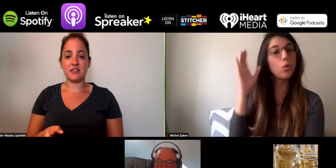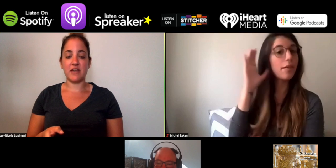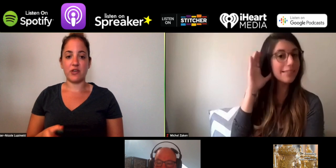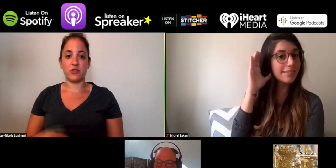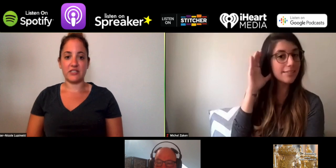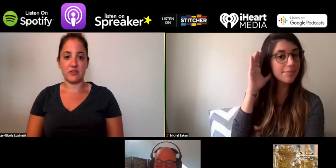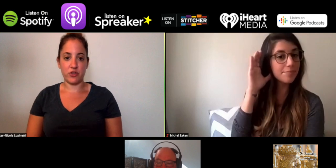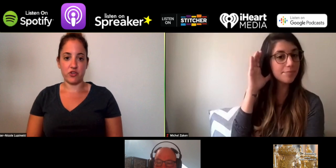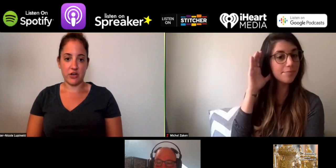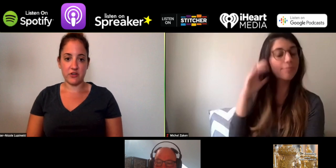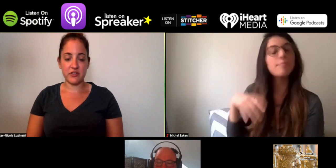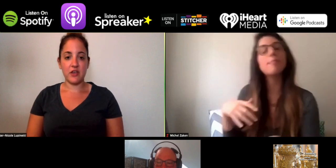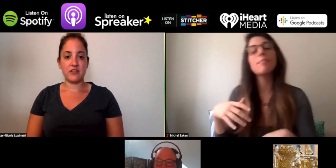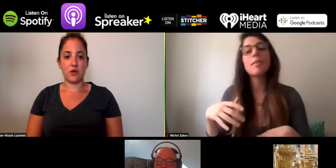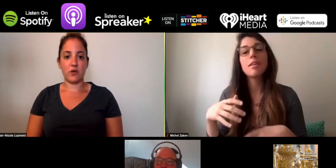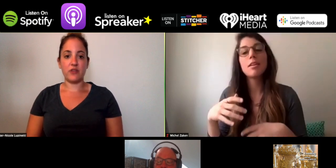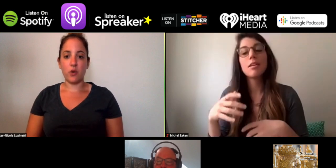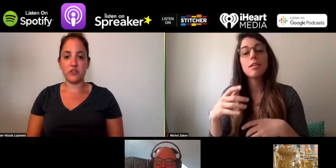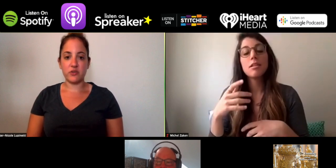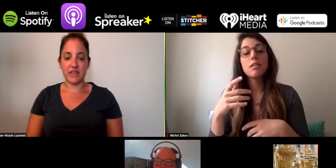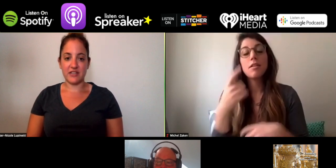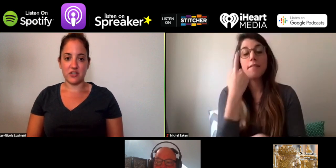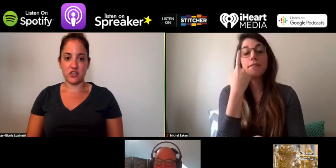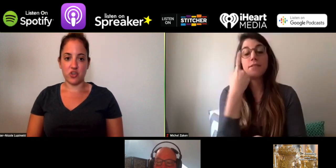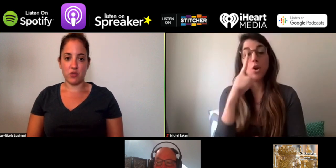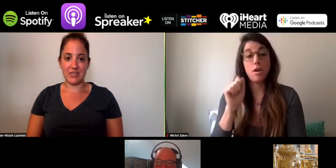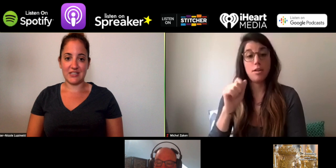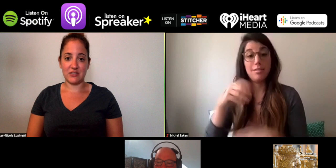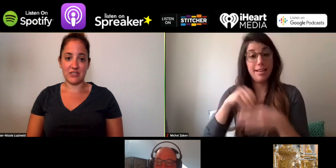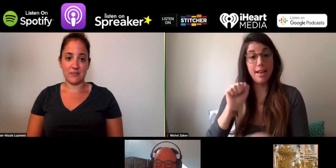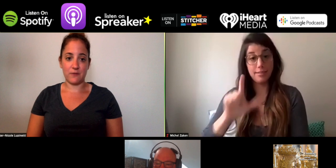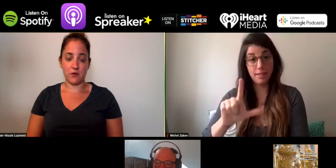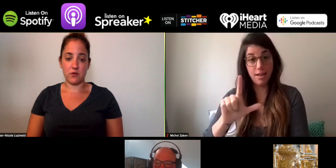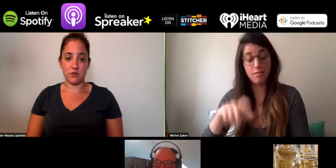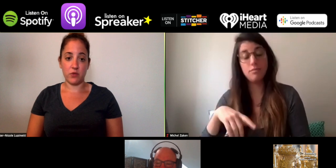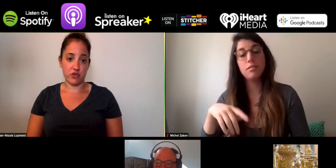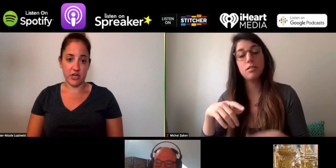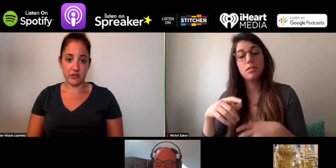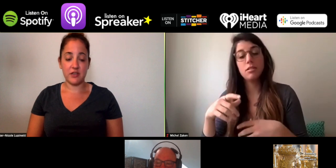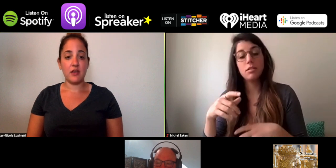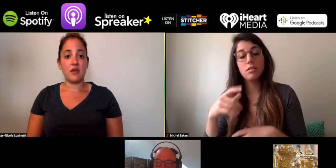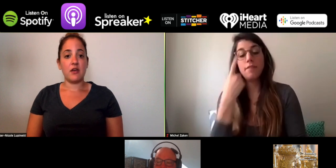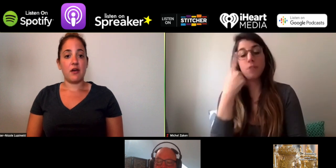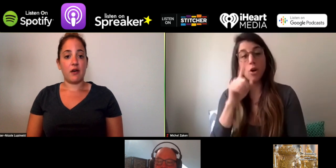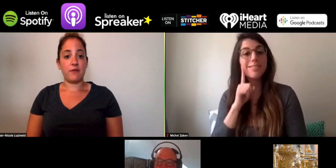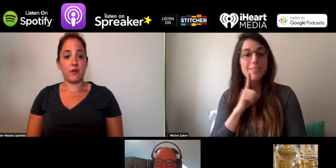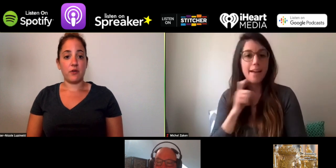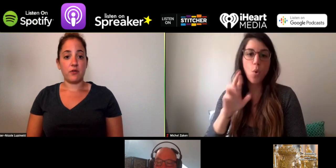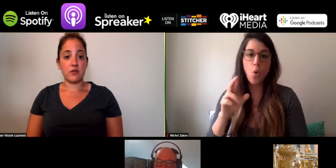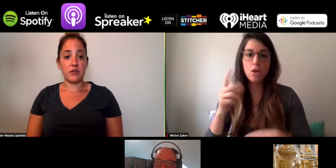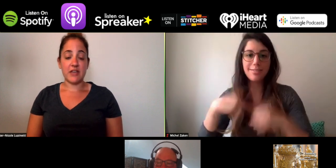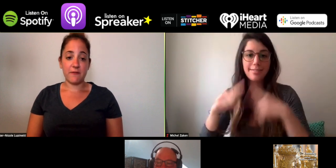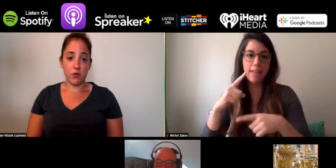that's to actually listen with your ears. So those two signs that I just showed means to listen with your ears.